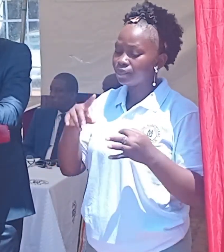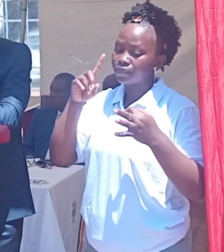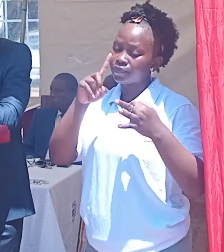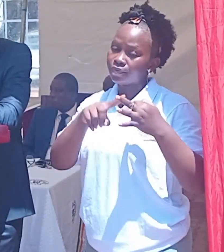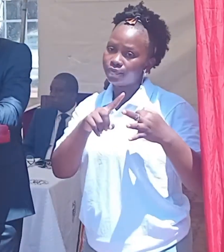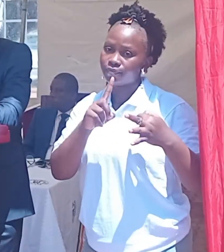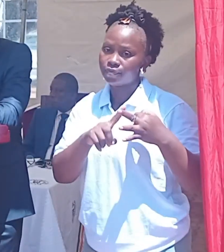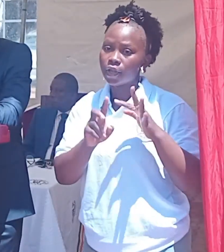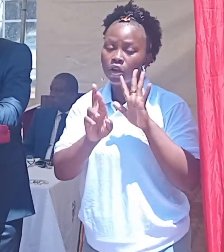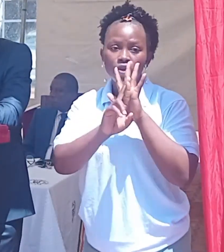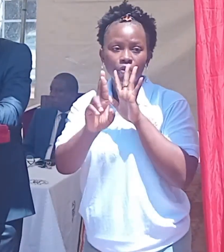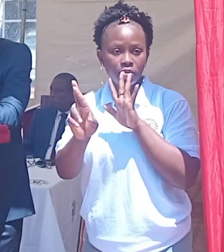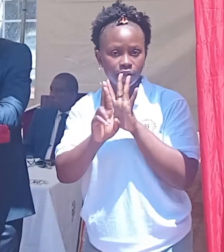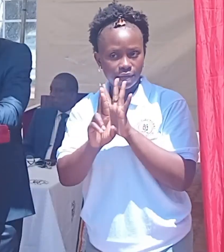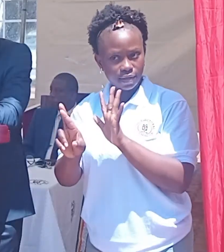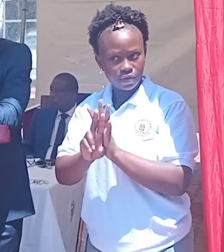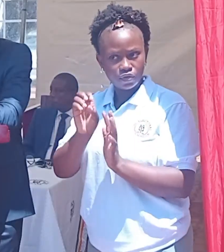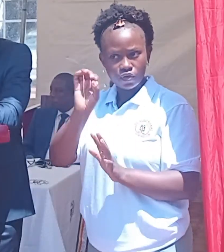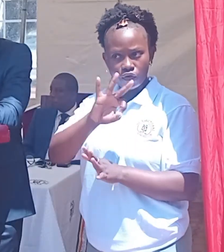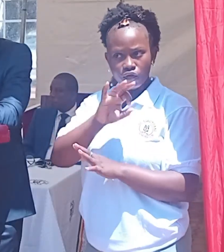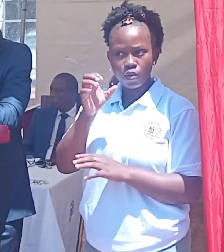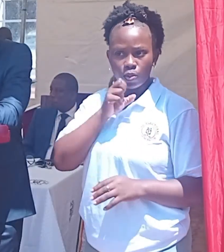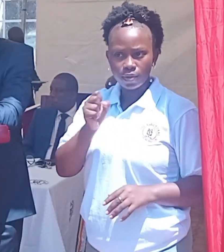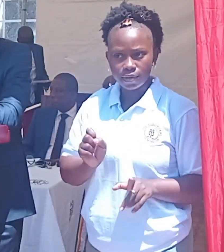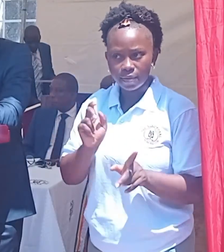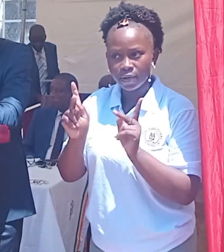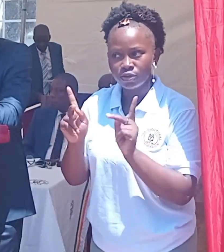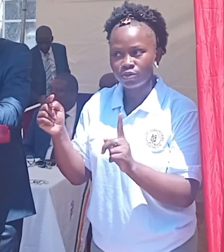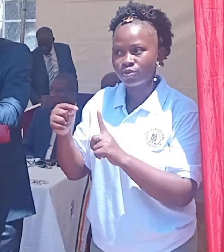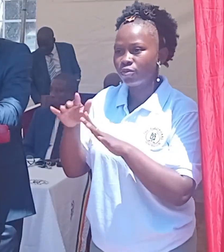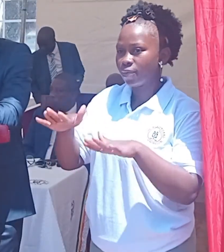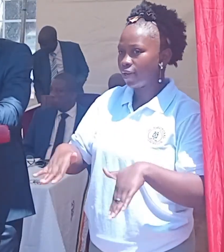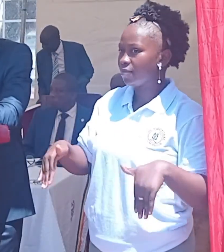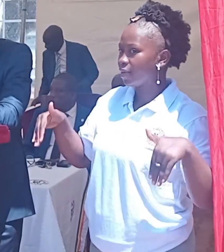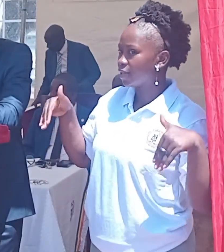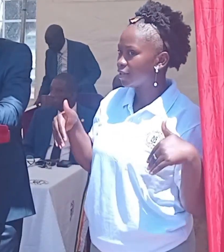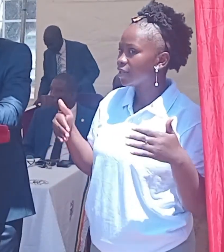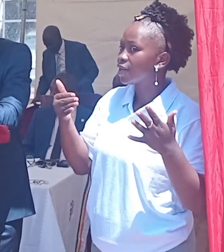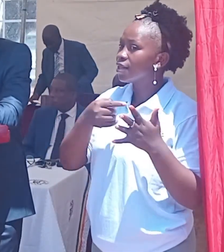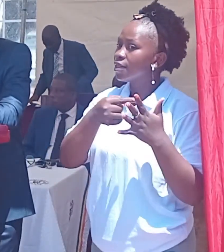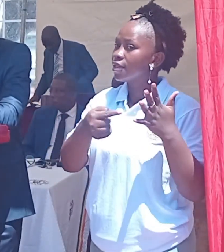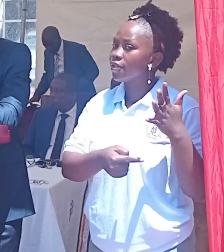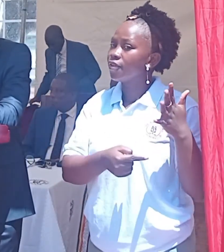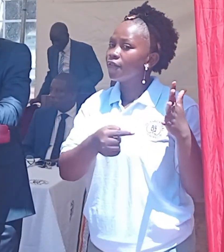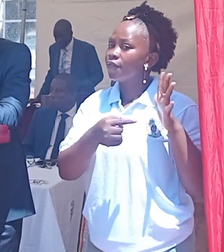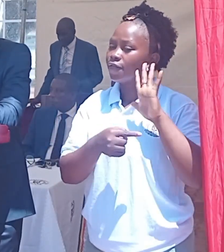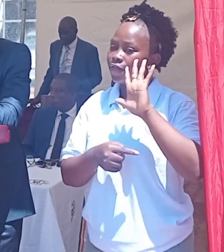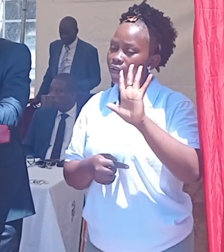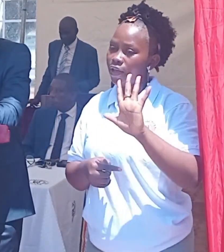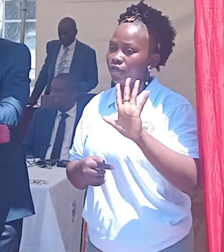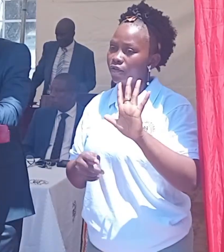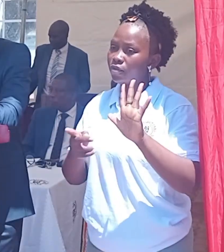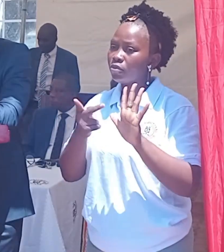3, representatives of older persons to parliament. These are 5 positions.